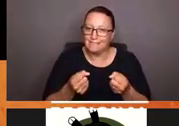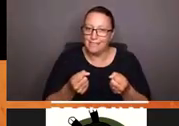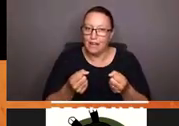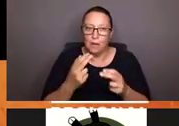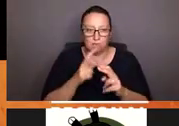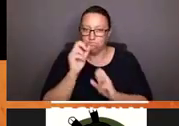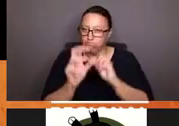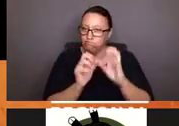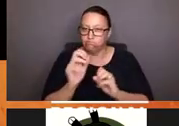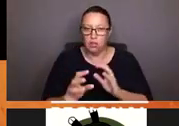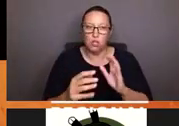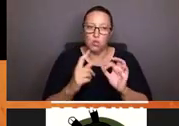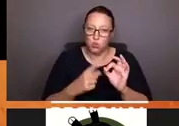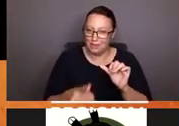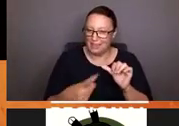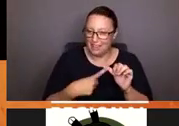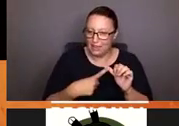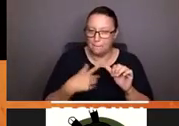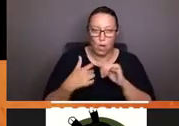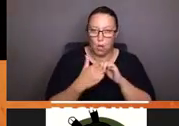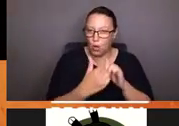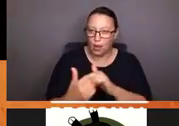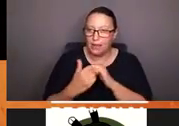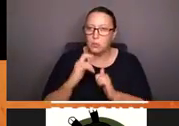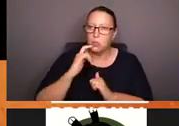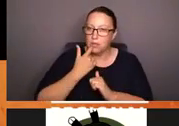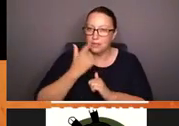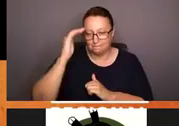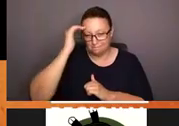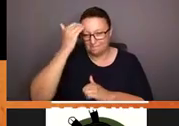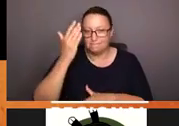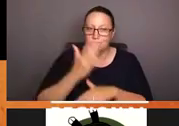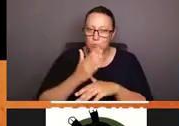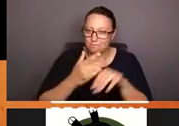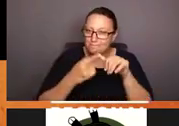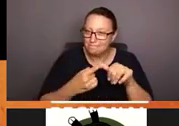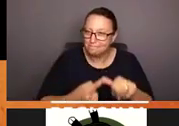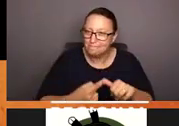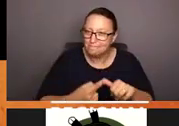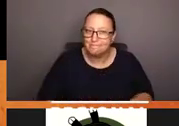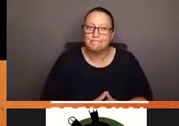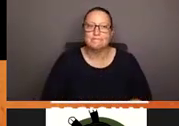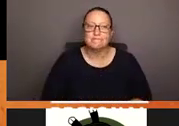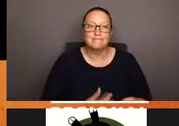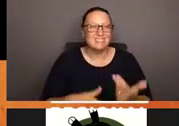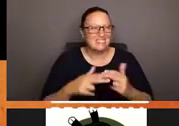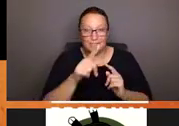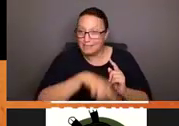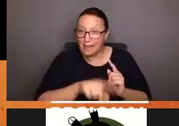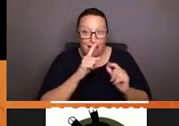and my colleagues will endeavour to answer them. Any questions that they aren't able to answer, I'll go through at the end of my